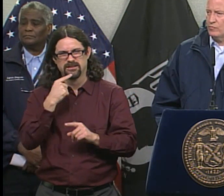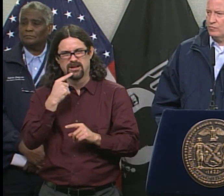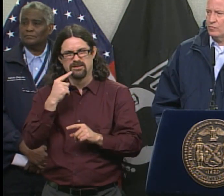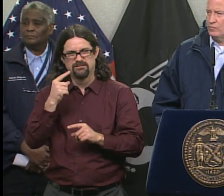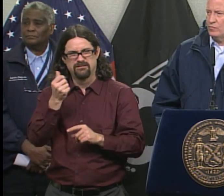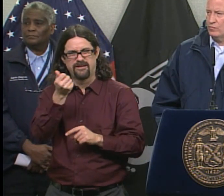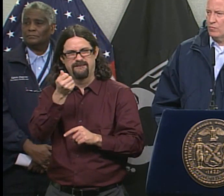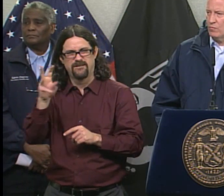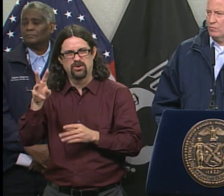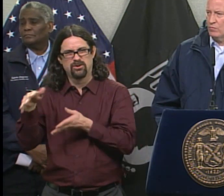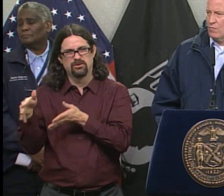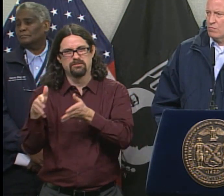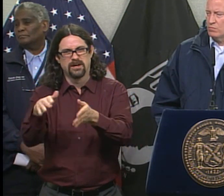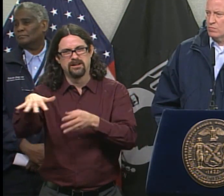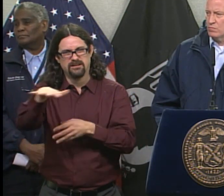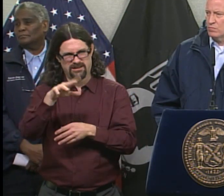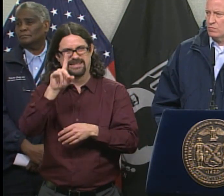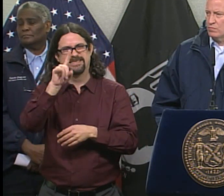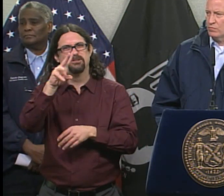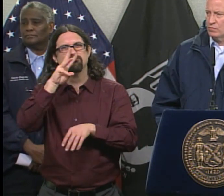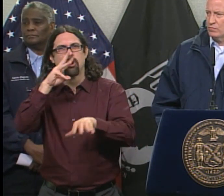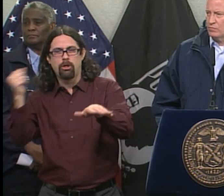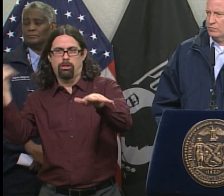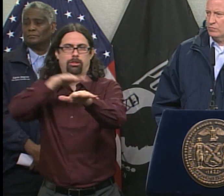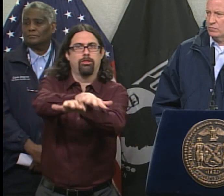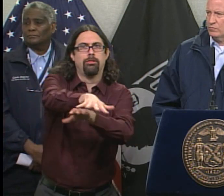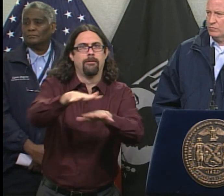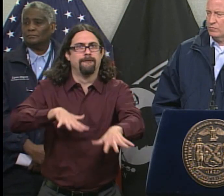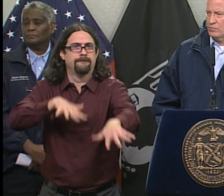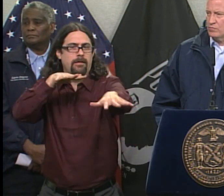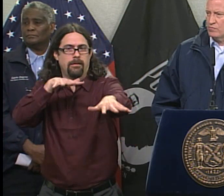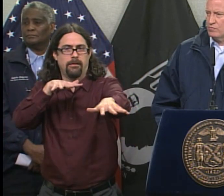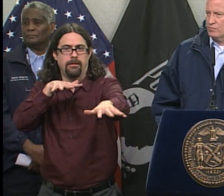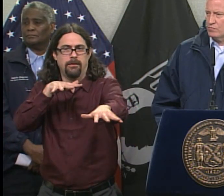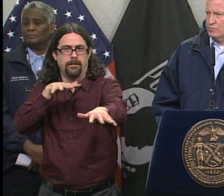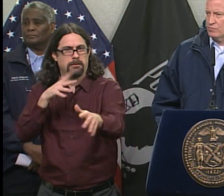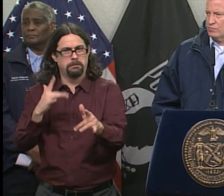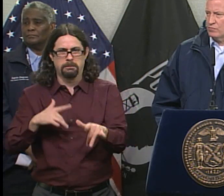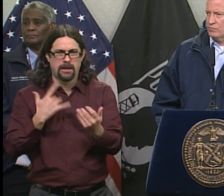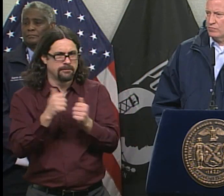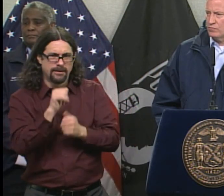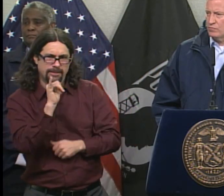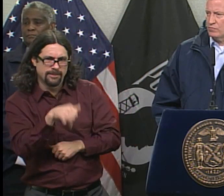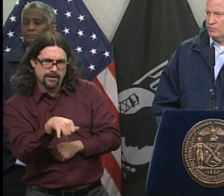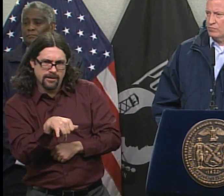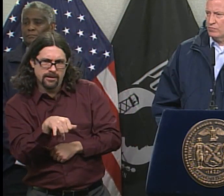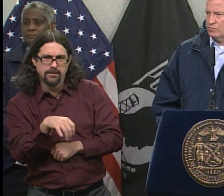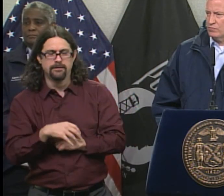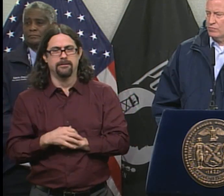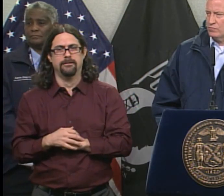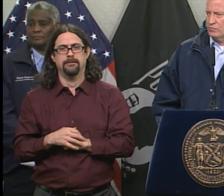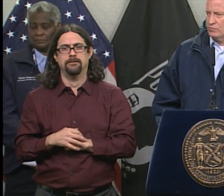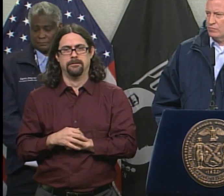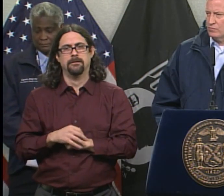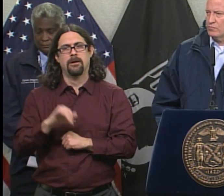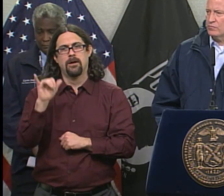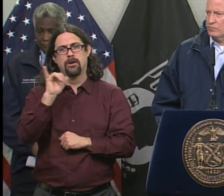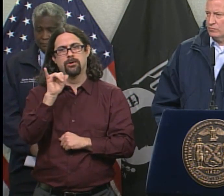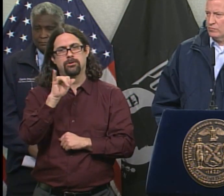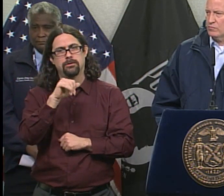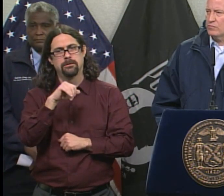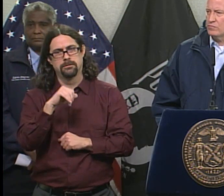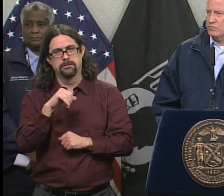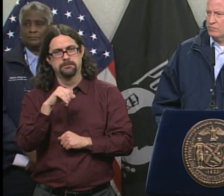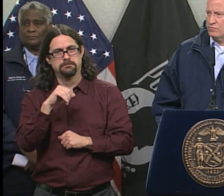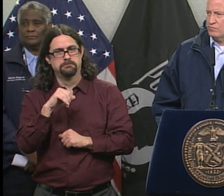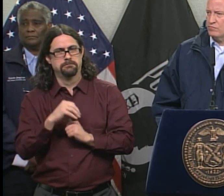I just want to talk about there were last year 21,000 tickets handed out to people who didn't shovel their walk in front of their